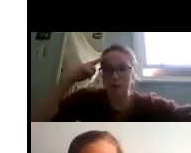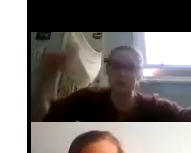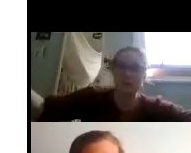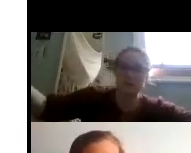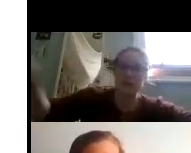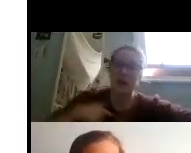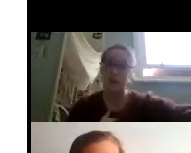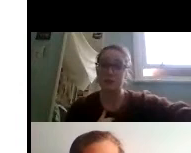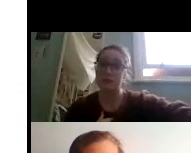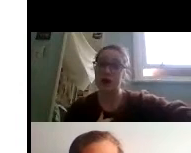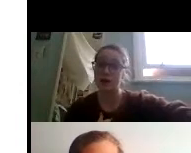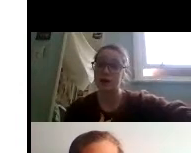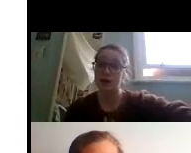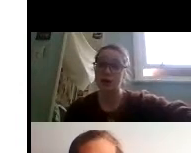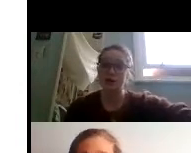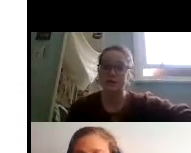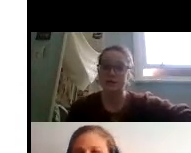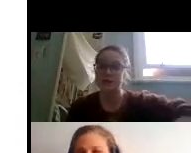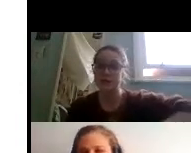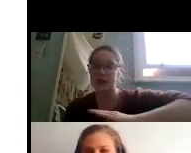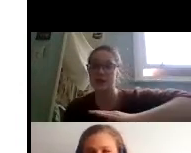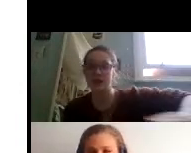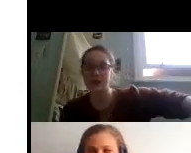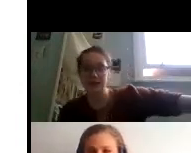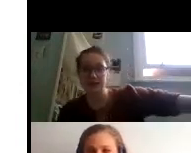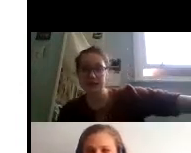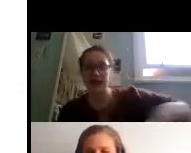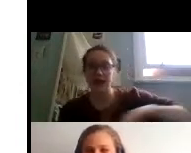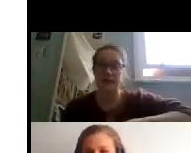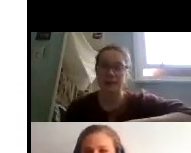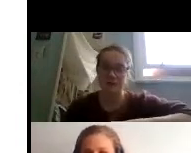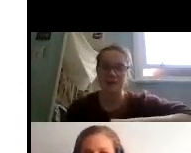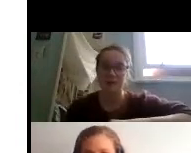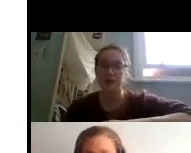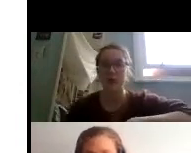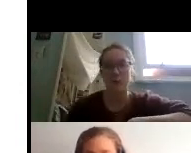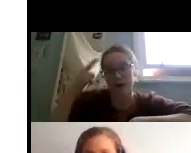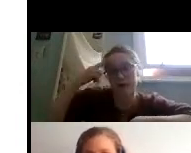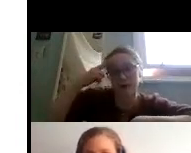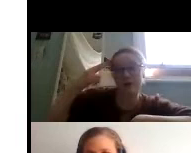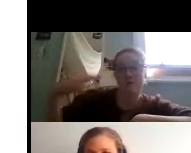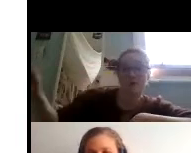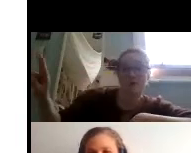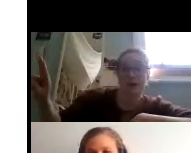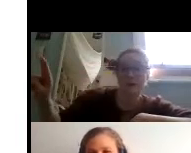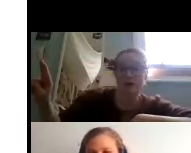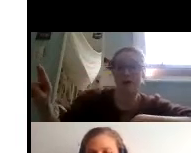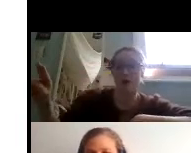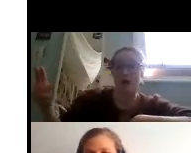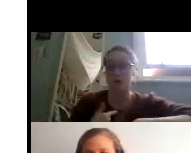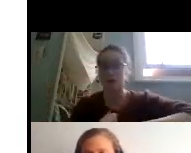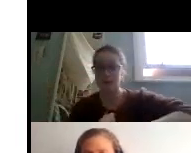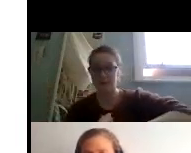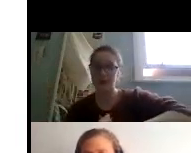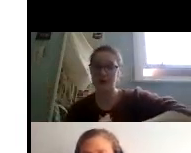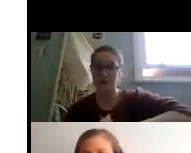I wanted people to say name my, because in English you say my name is, and BSL you say the topic, so name,